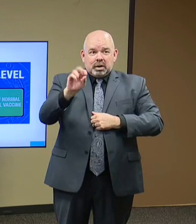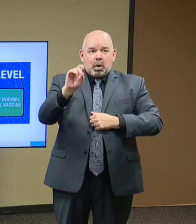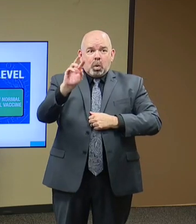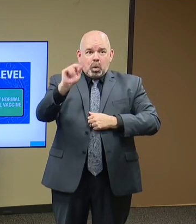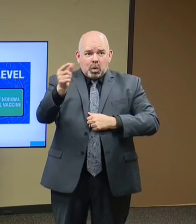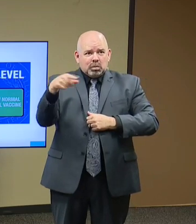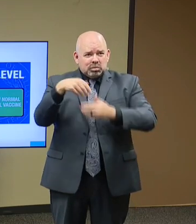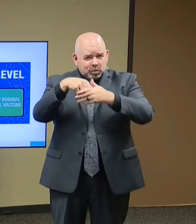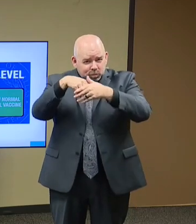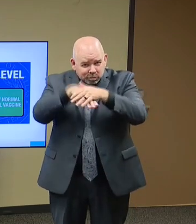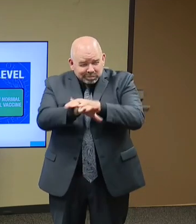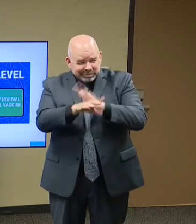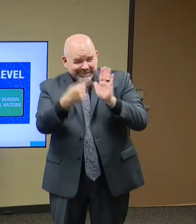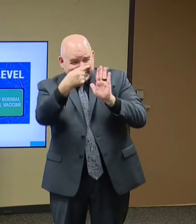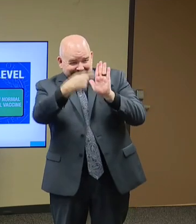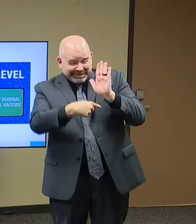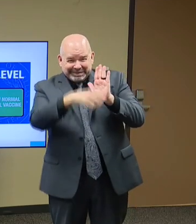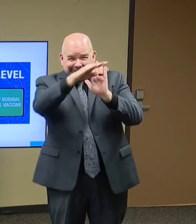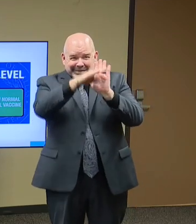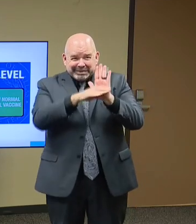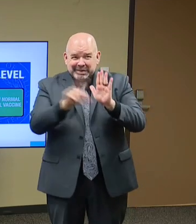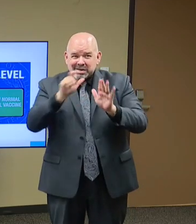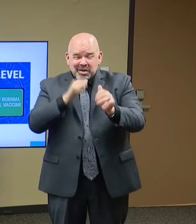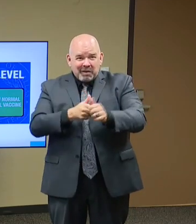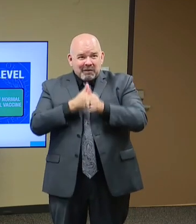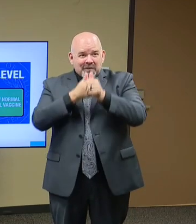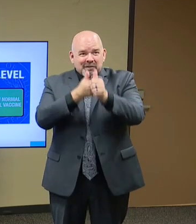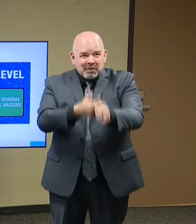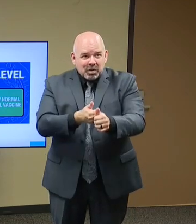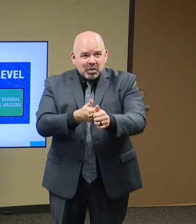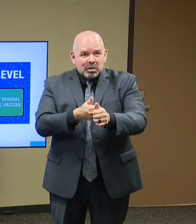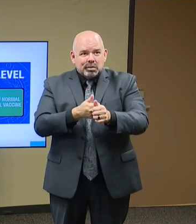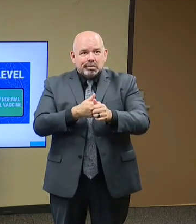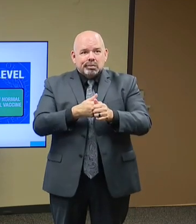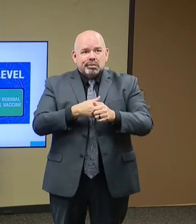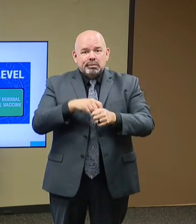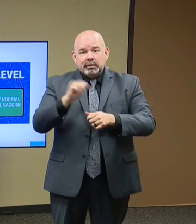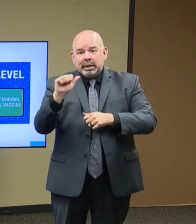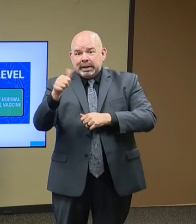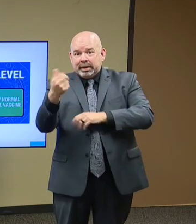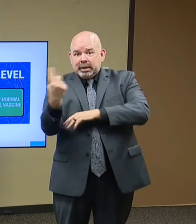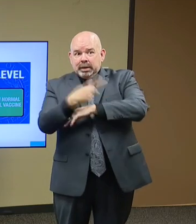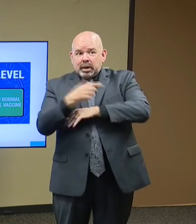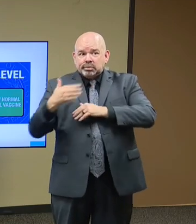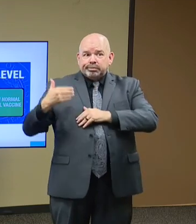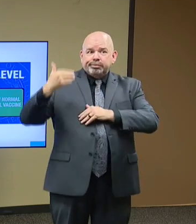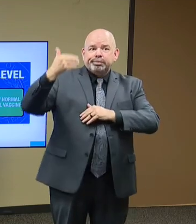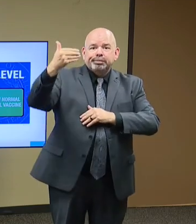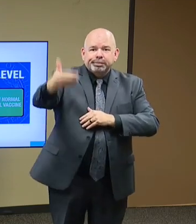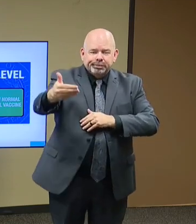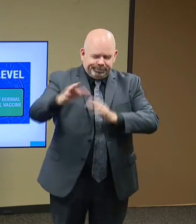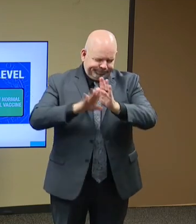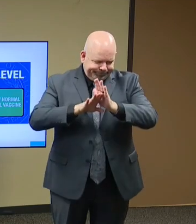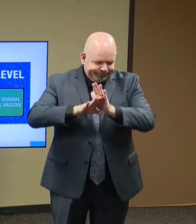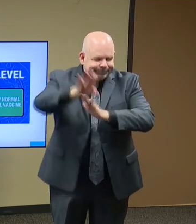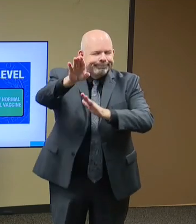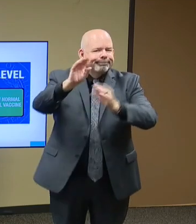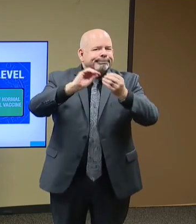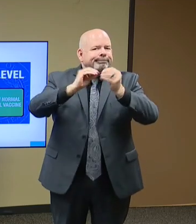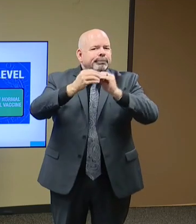then we're going to see a big spike 10 days after that, and we might end up back in the red. So let's please